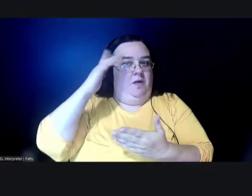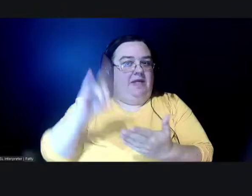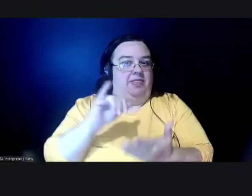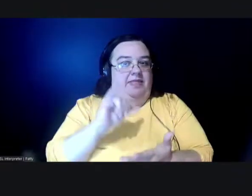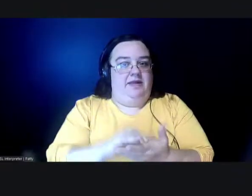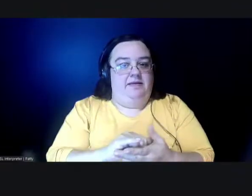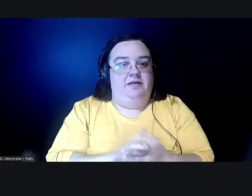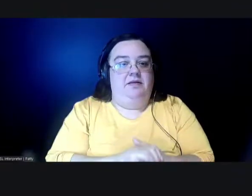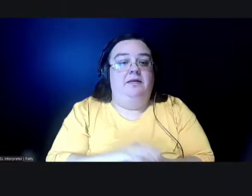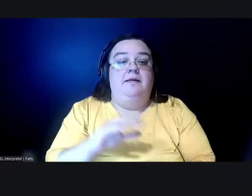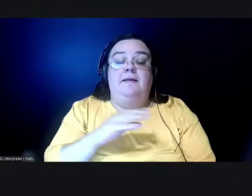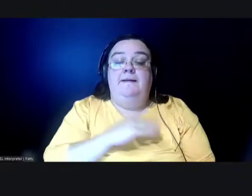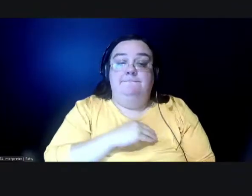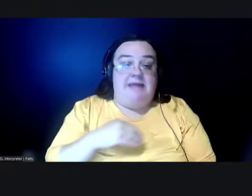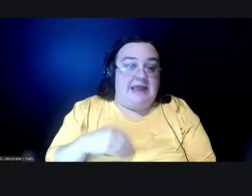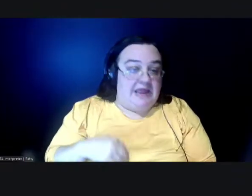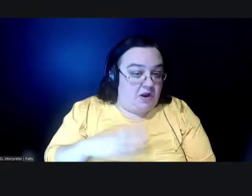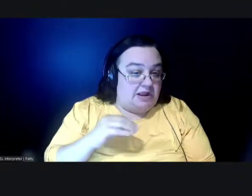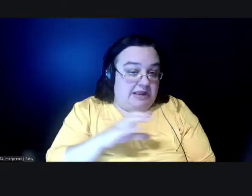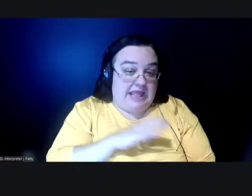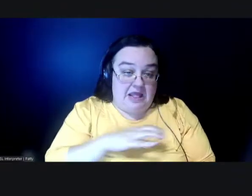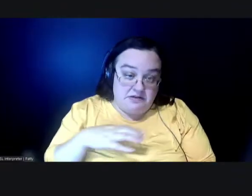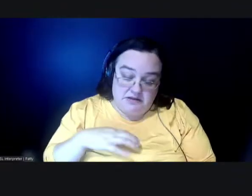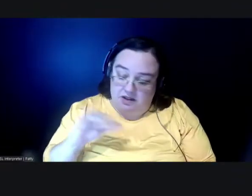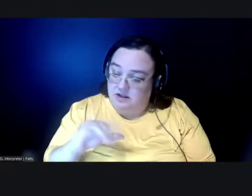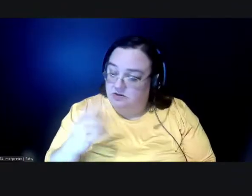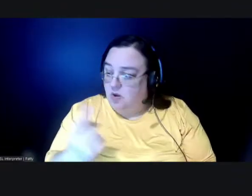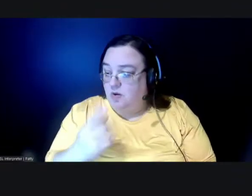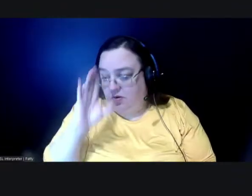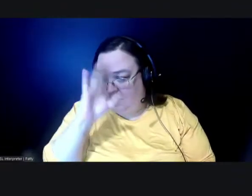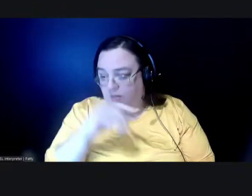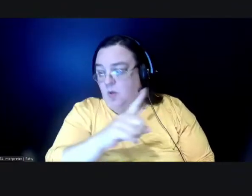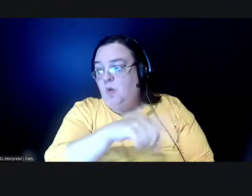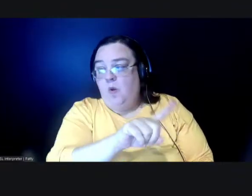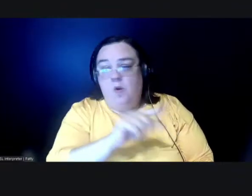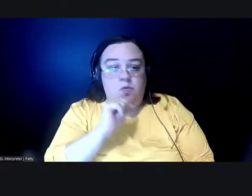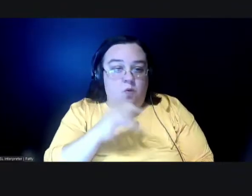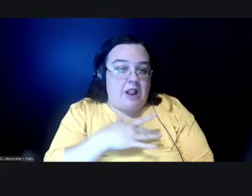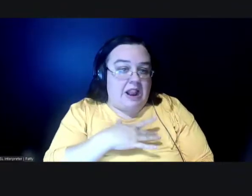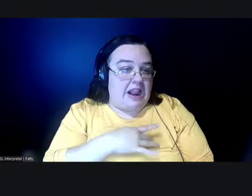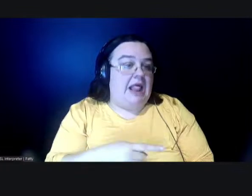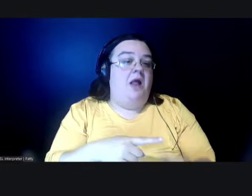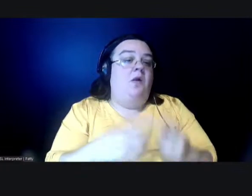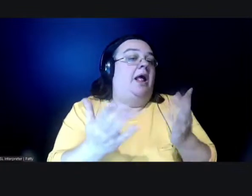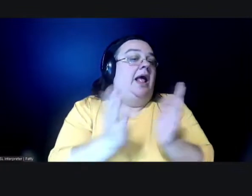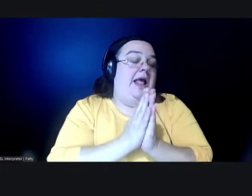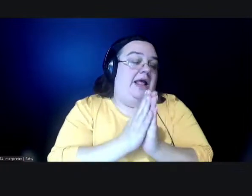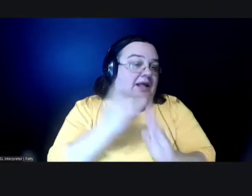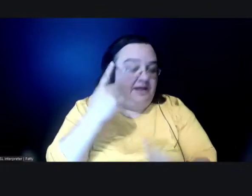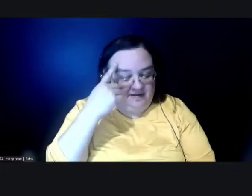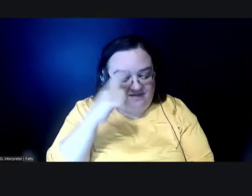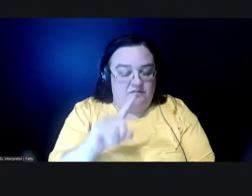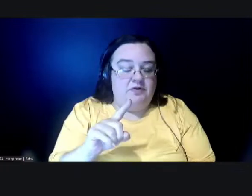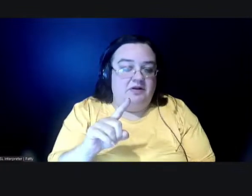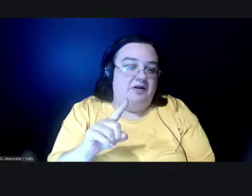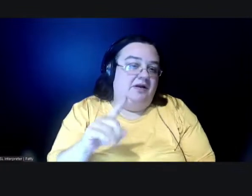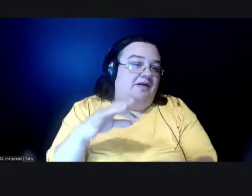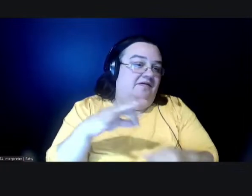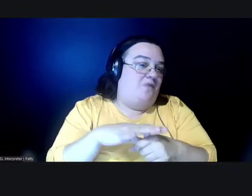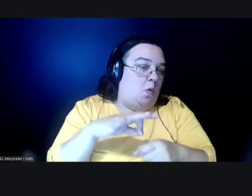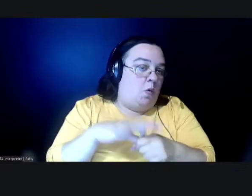Mayor and council, as always, I know you all don't like to ask for voting